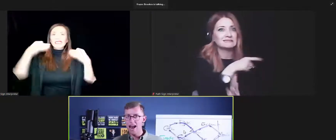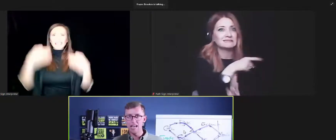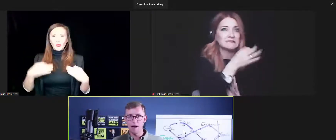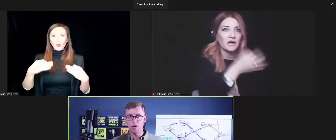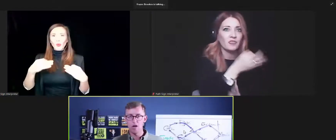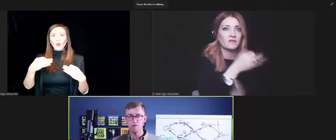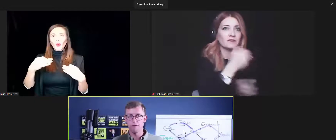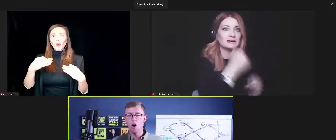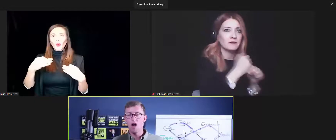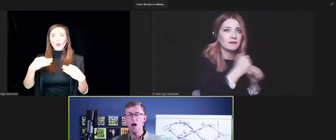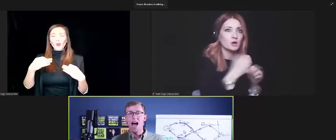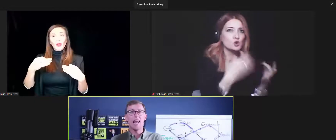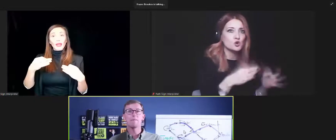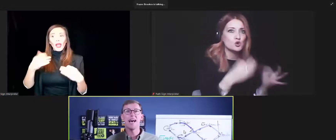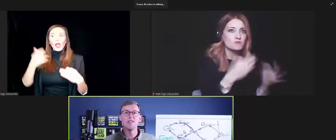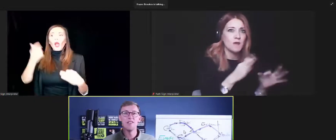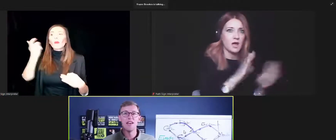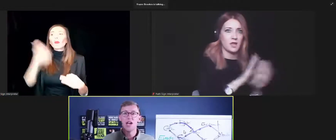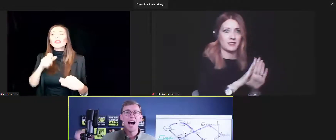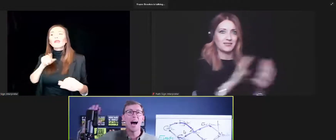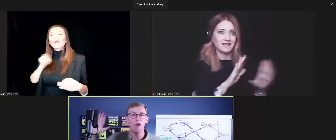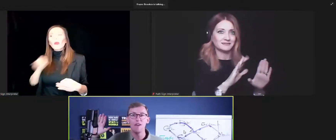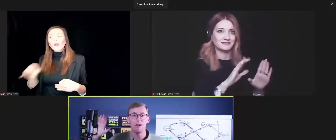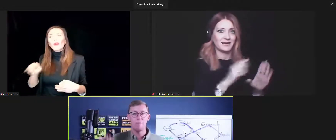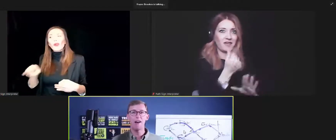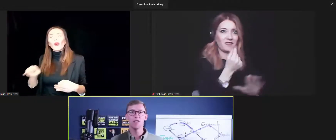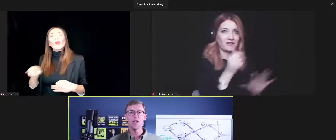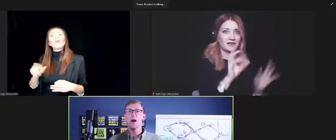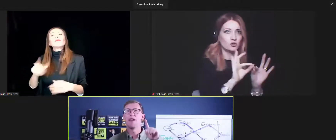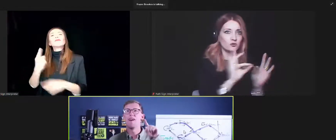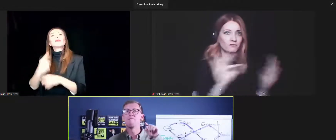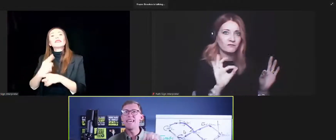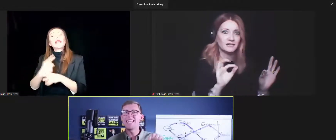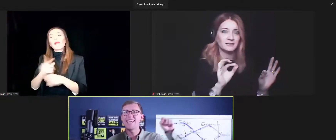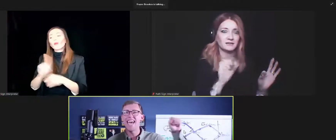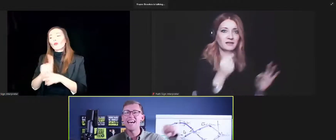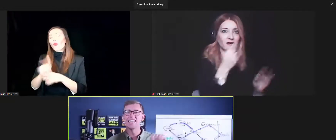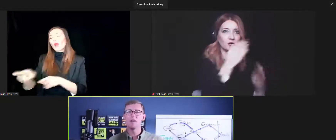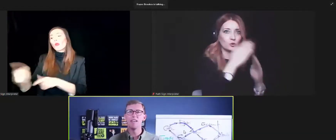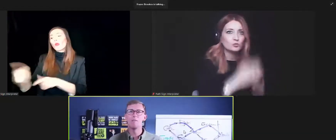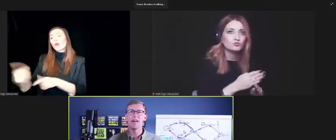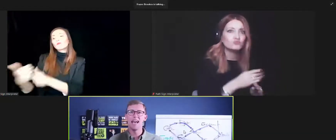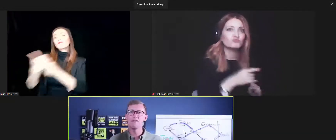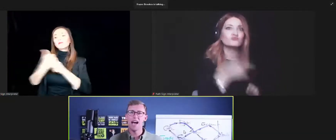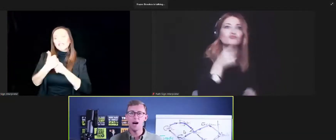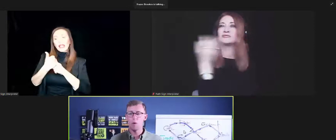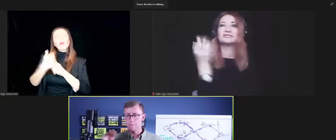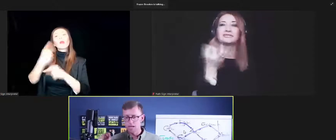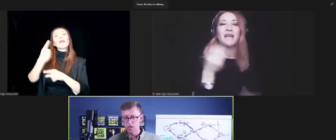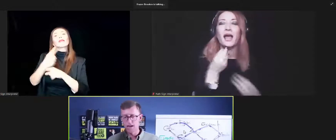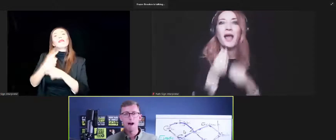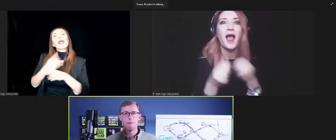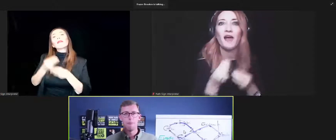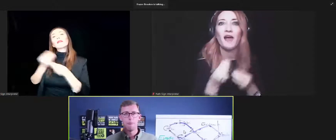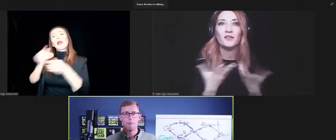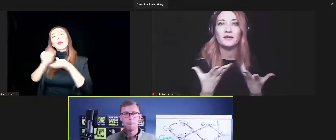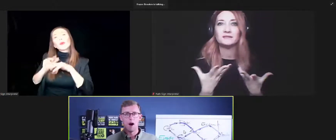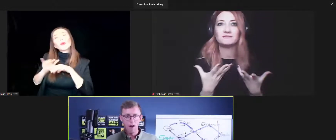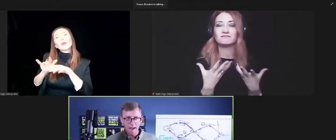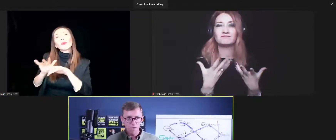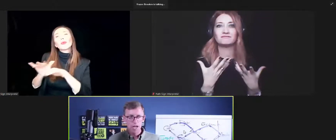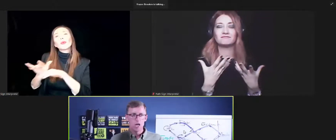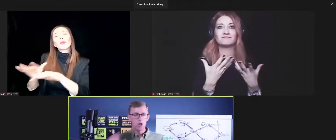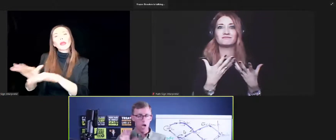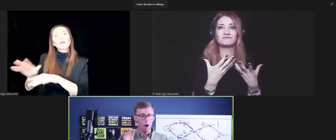any imagination for. And I'm telling you this, I'm not even a parent, but I've been the kid and I'm living my life now because of that. All